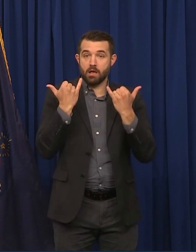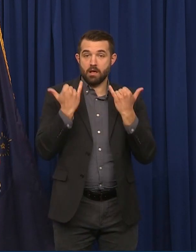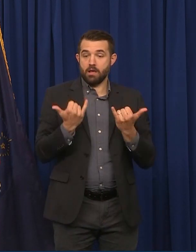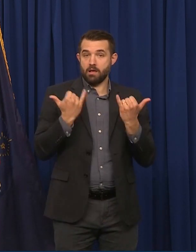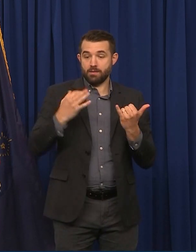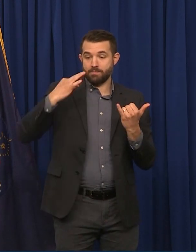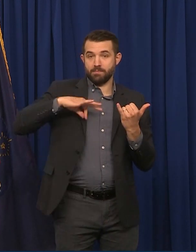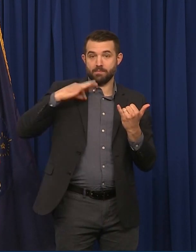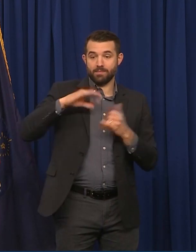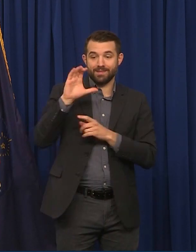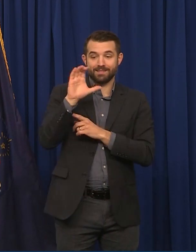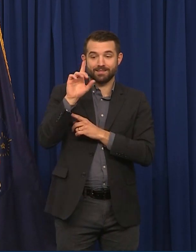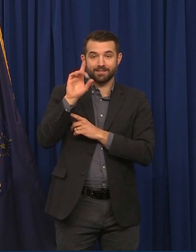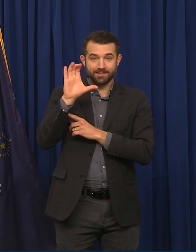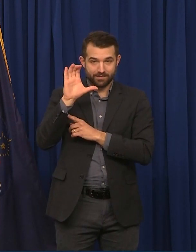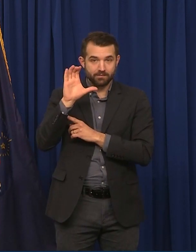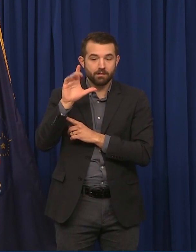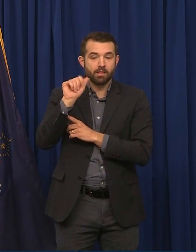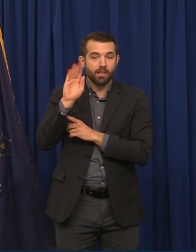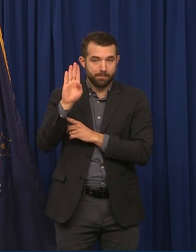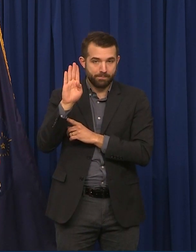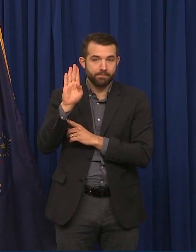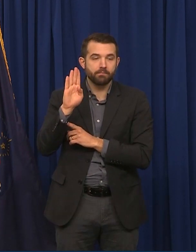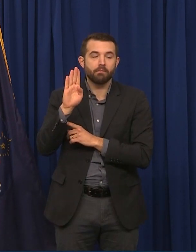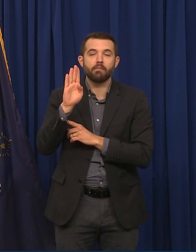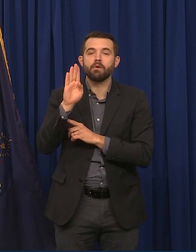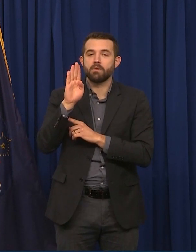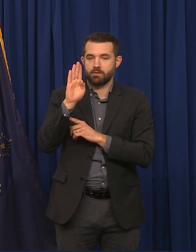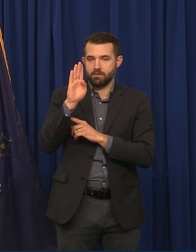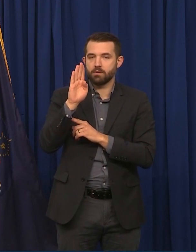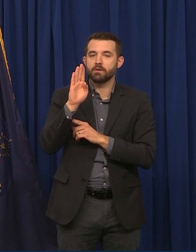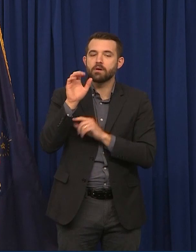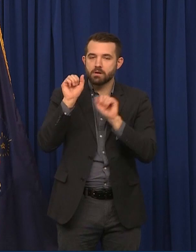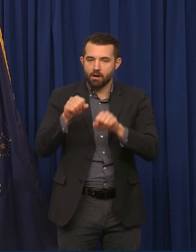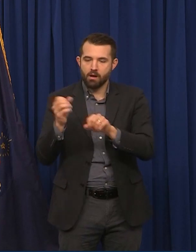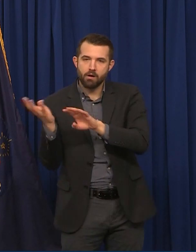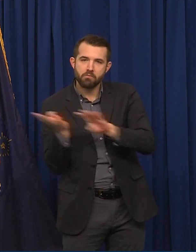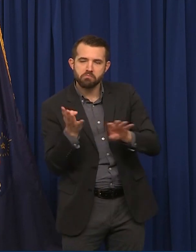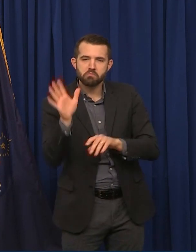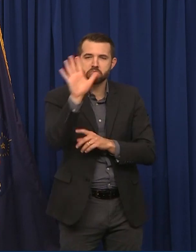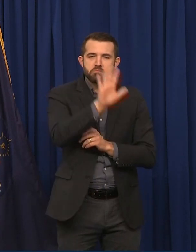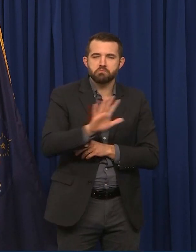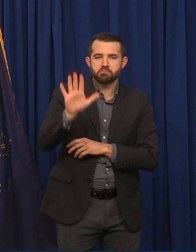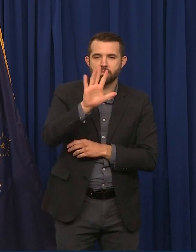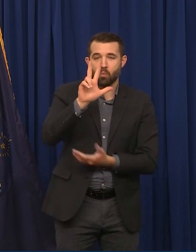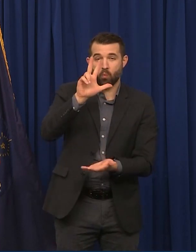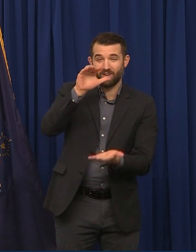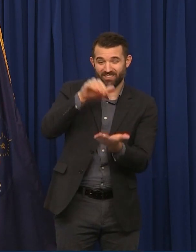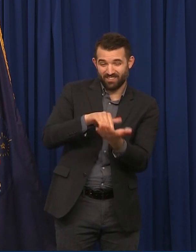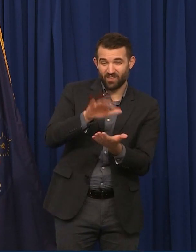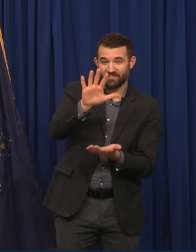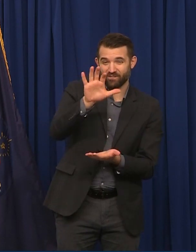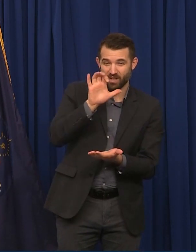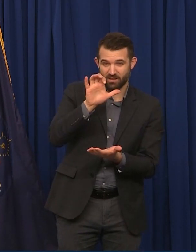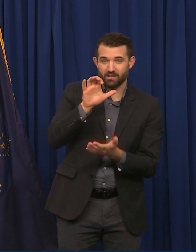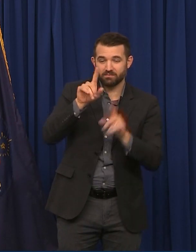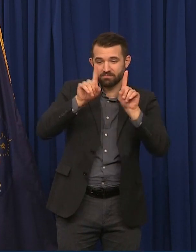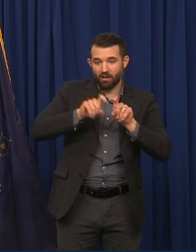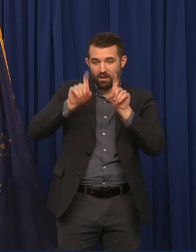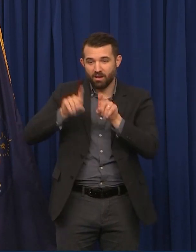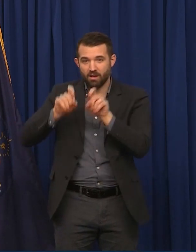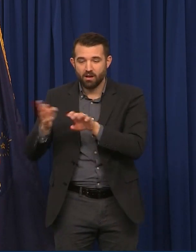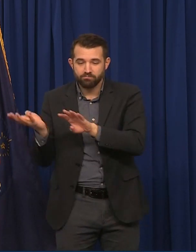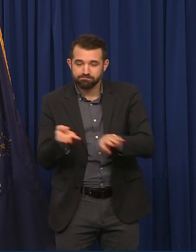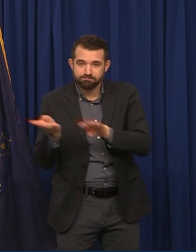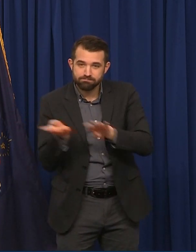in Augusta has the capacity to perform approximately 3,500 tests for individuals who